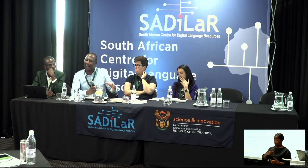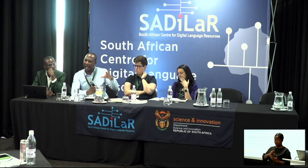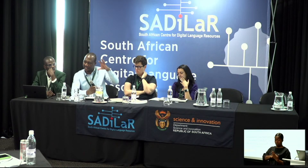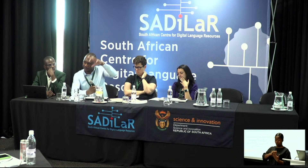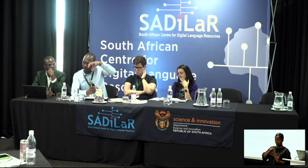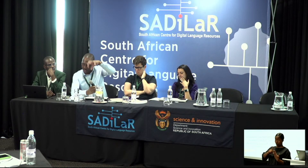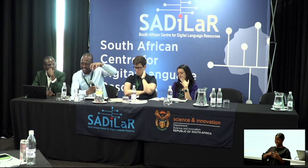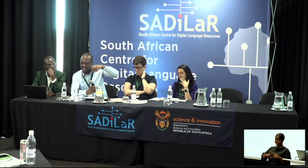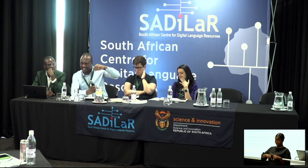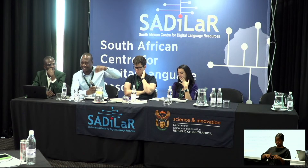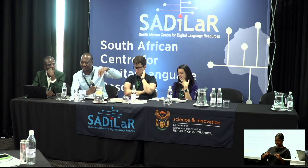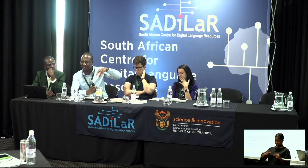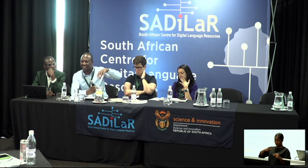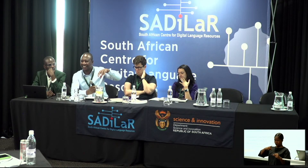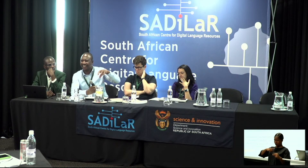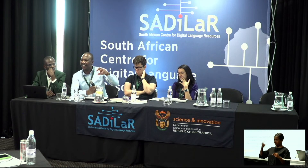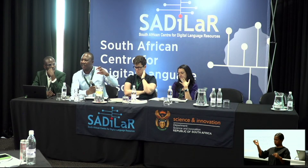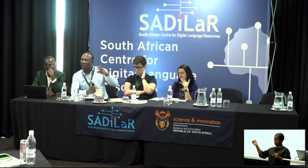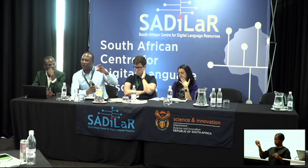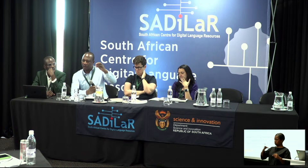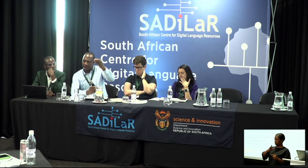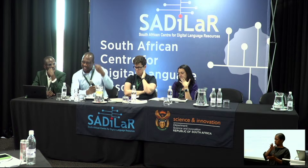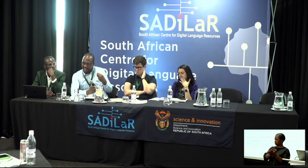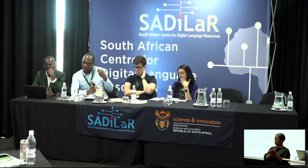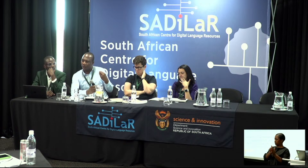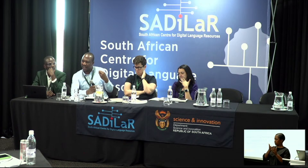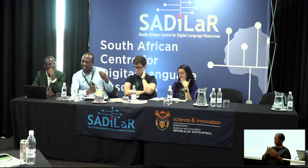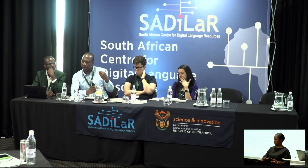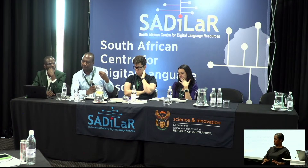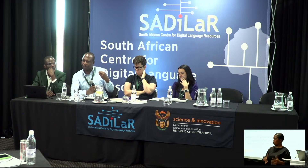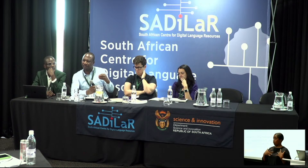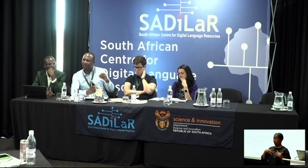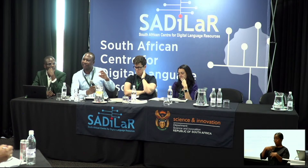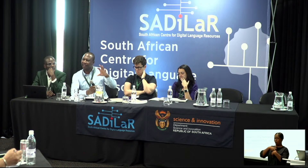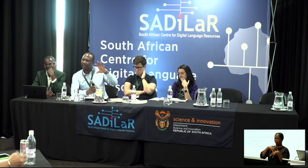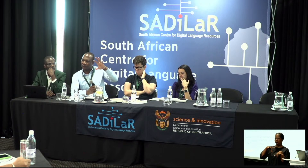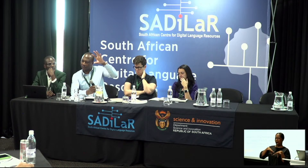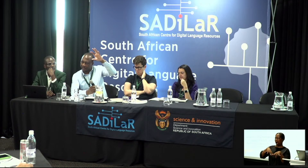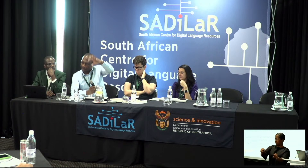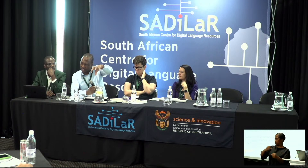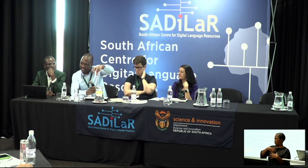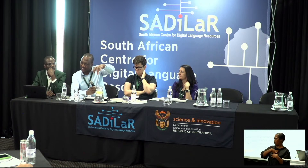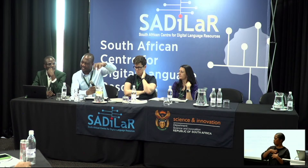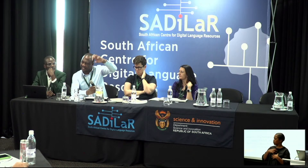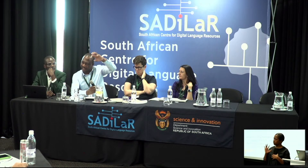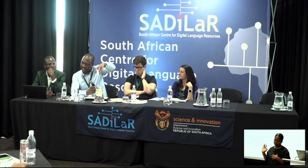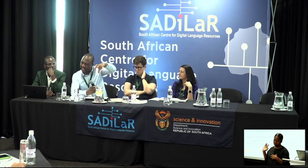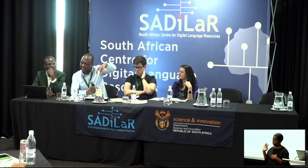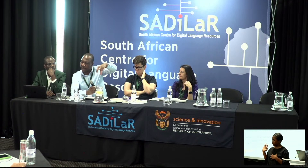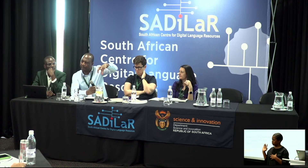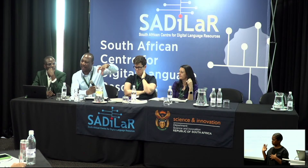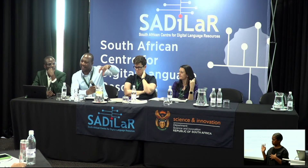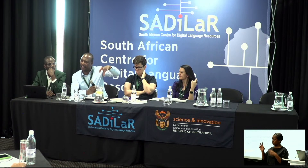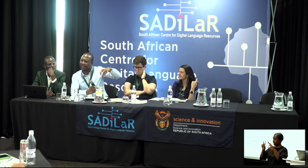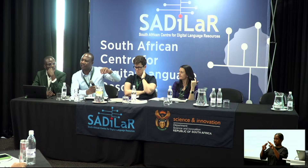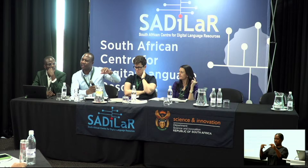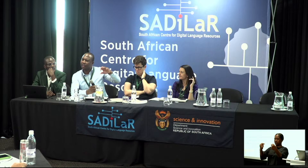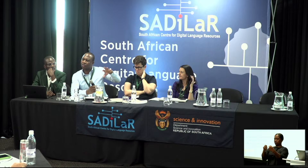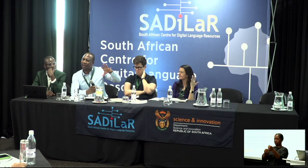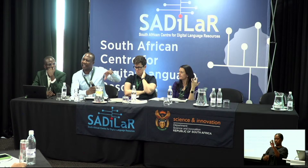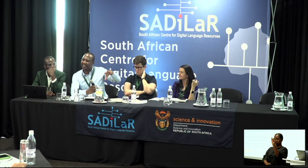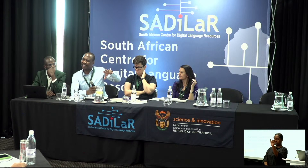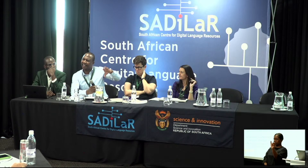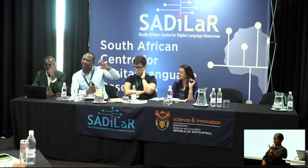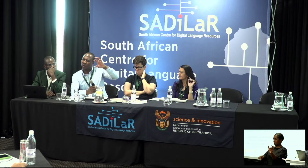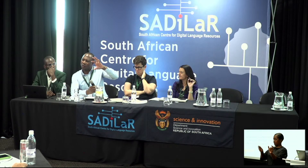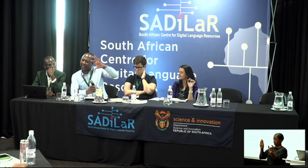projects are deposited. We don't take ownership. You deposit it in the National Term Bank